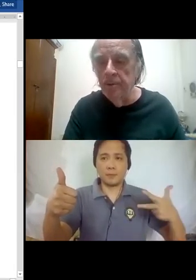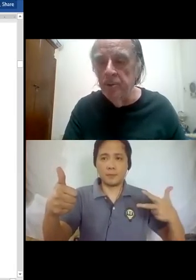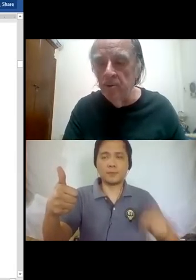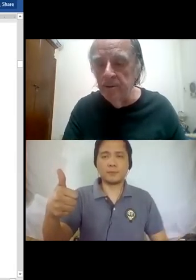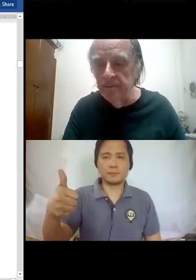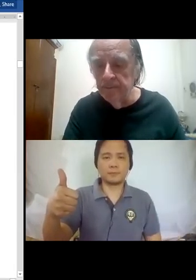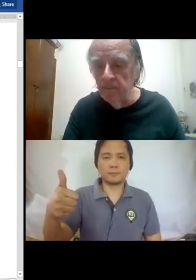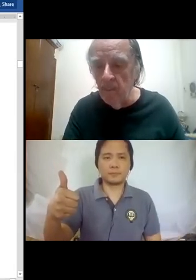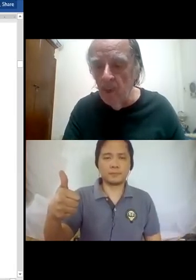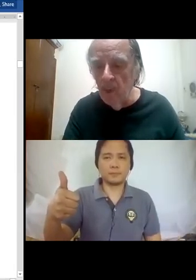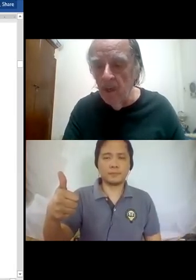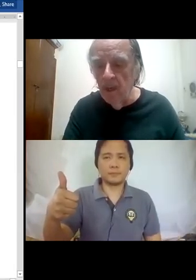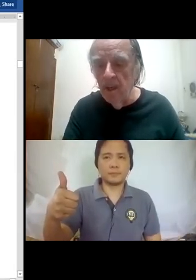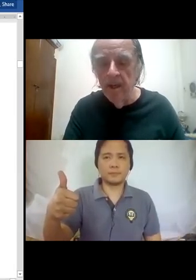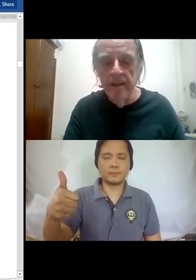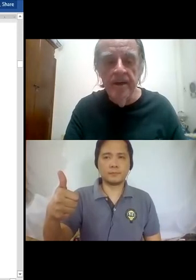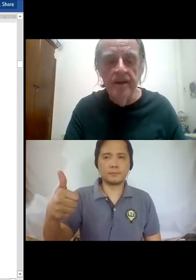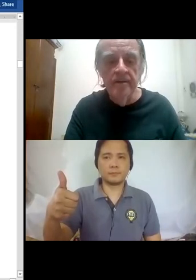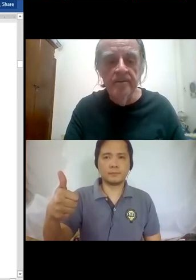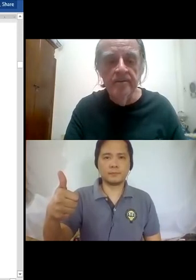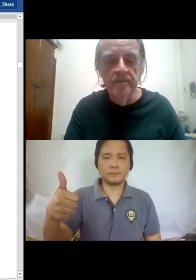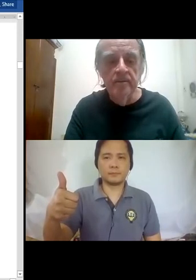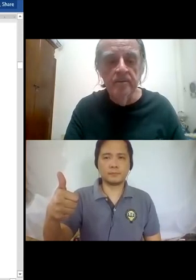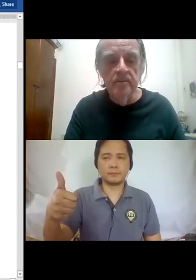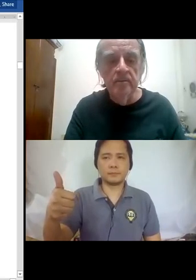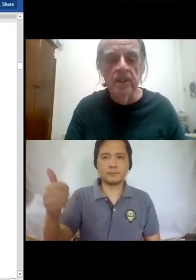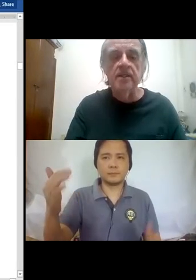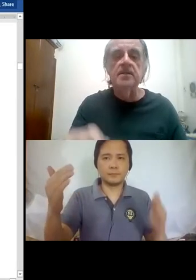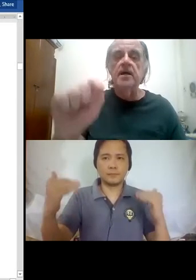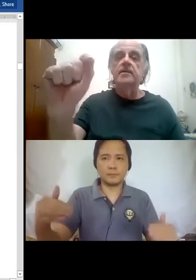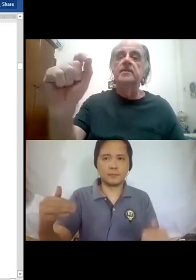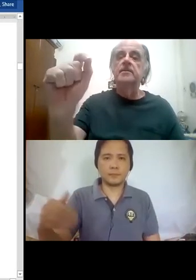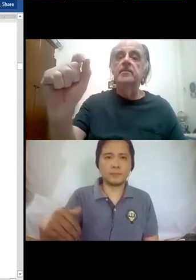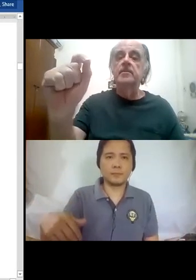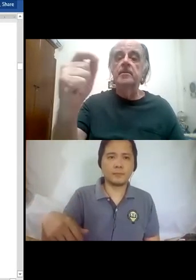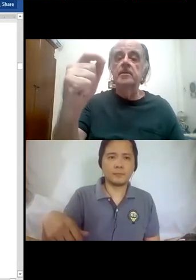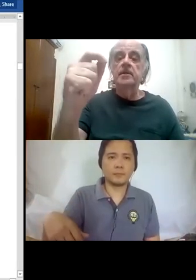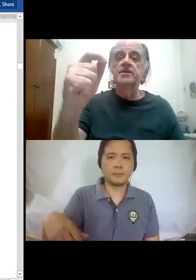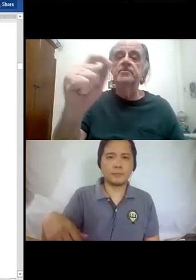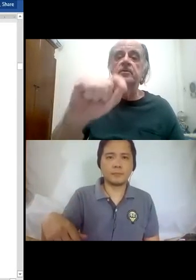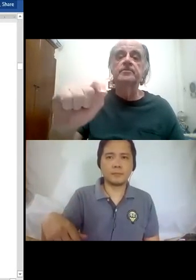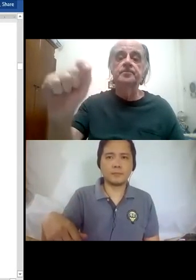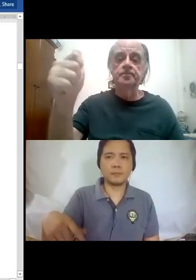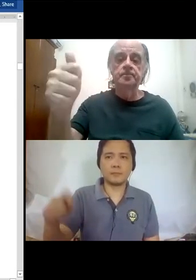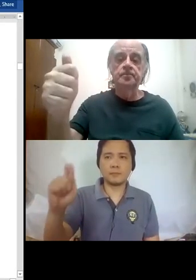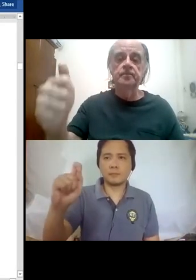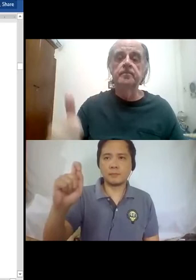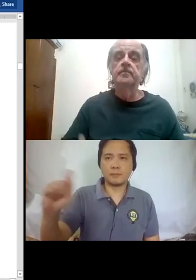on the shoulder. And then the next sign is this one.